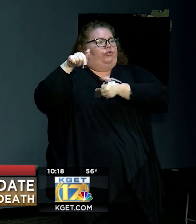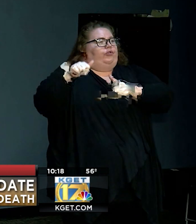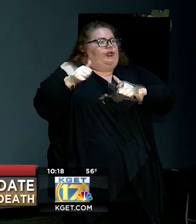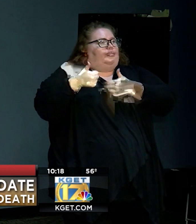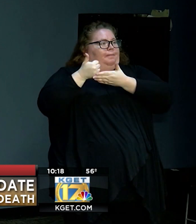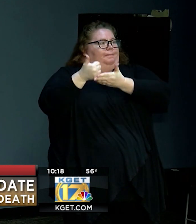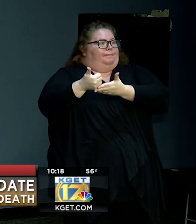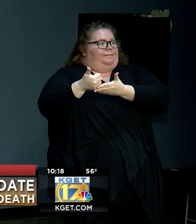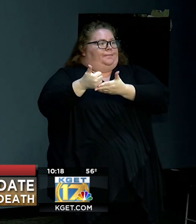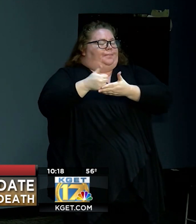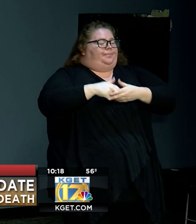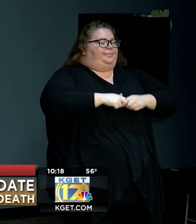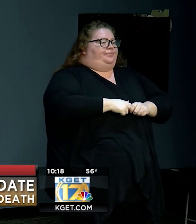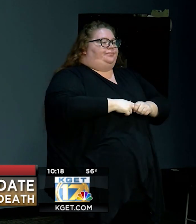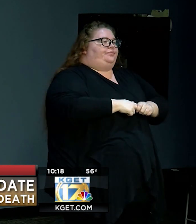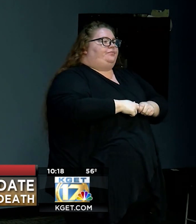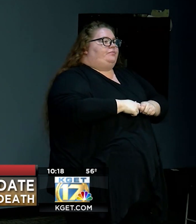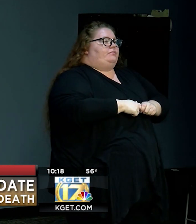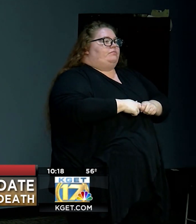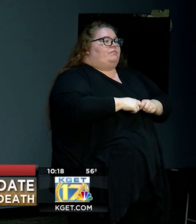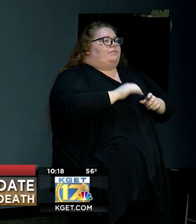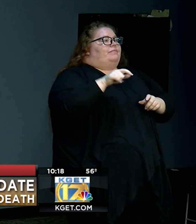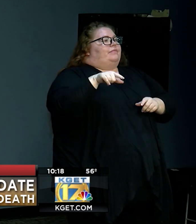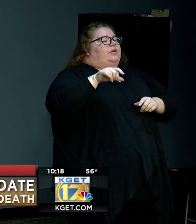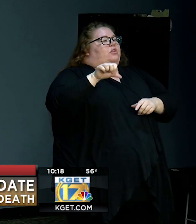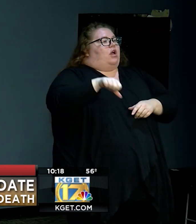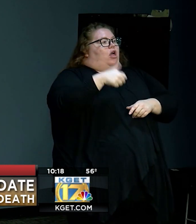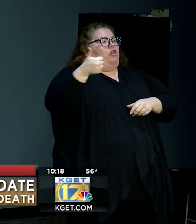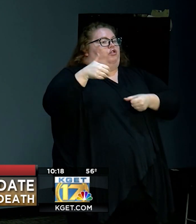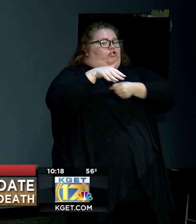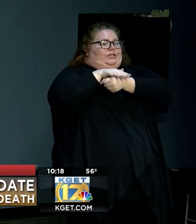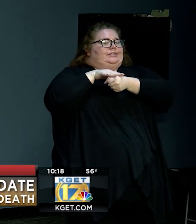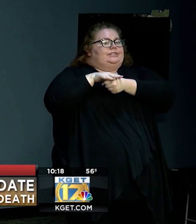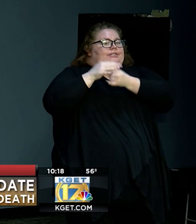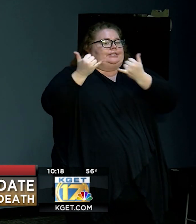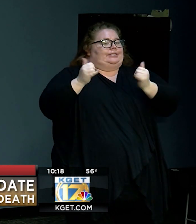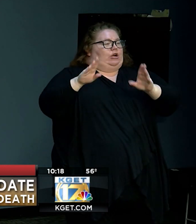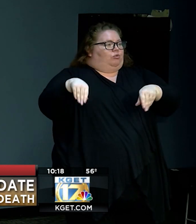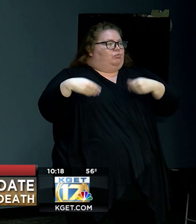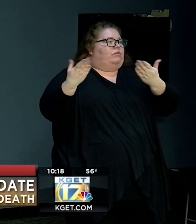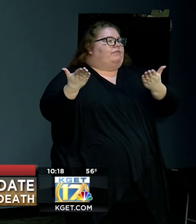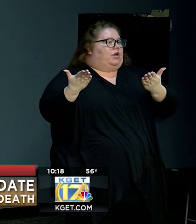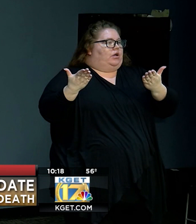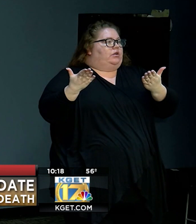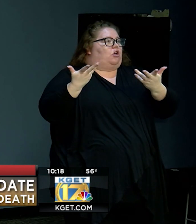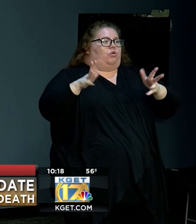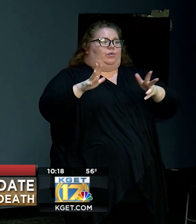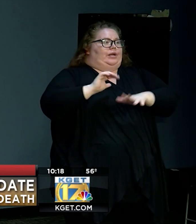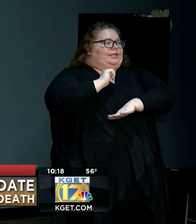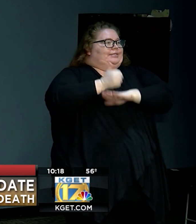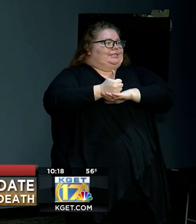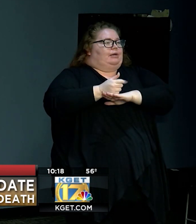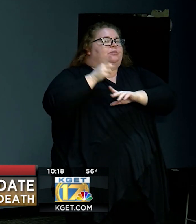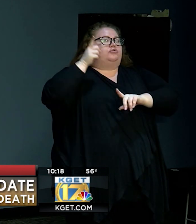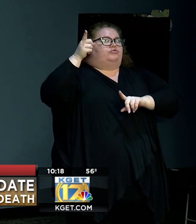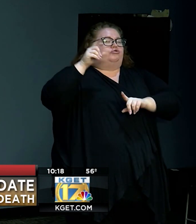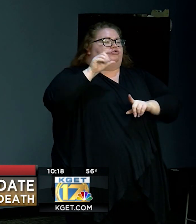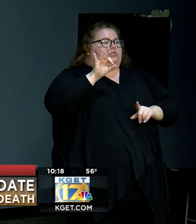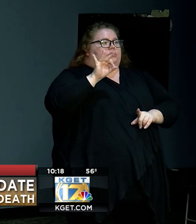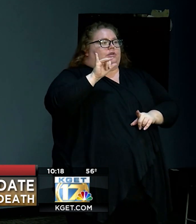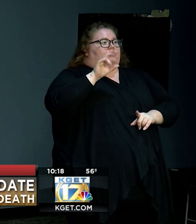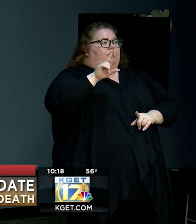capabilities. So this alternative care site is now being provided. It is being established also at the fairground.